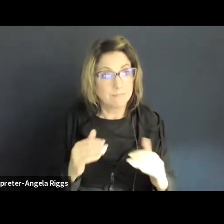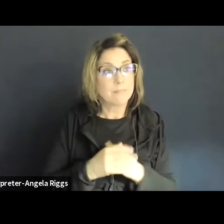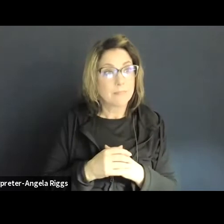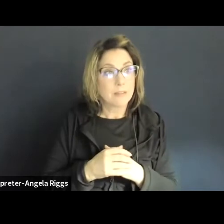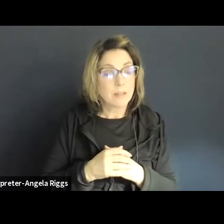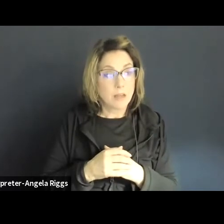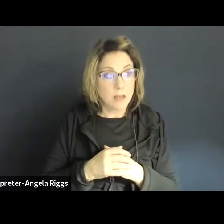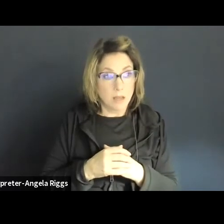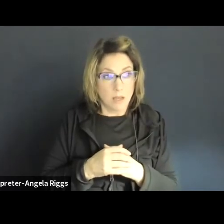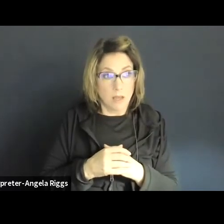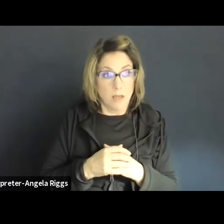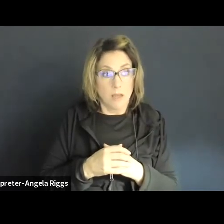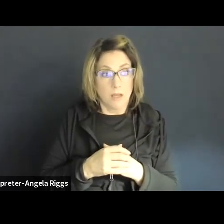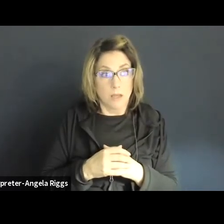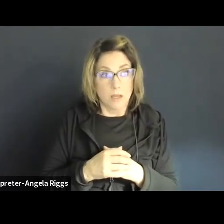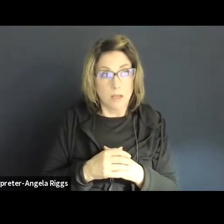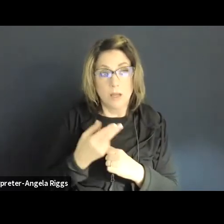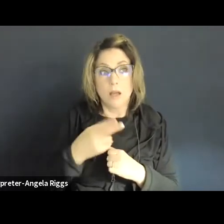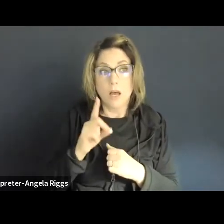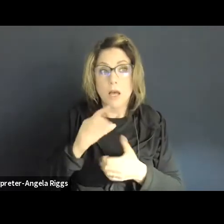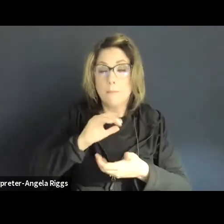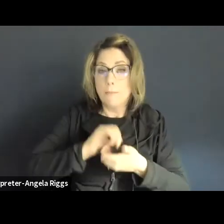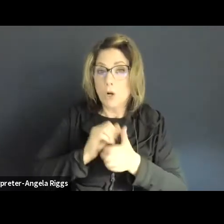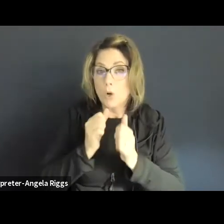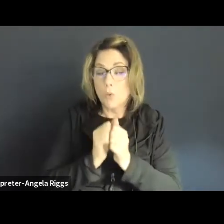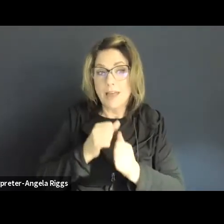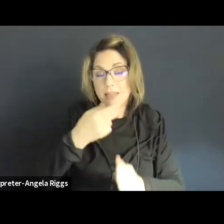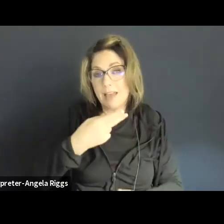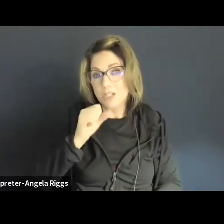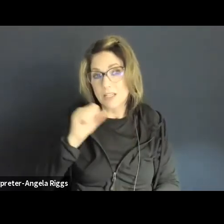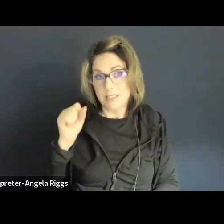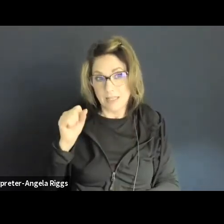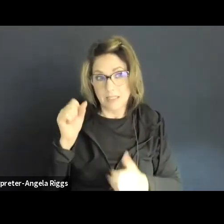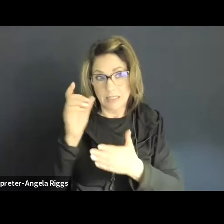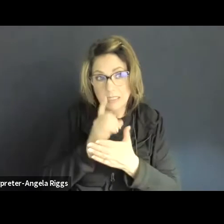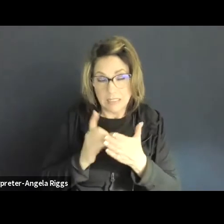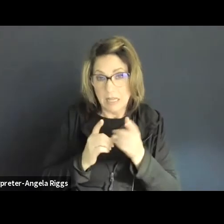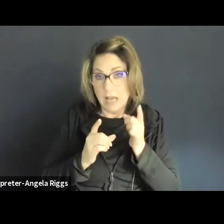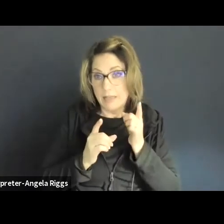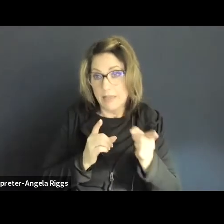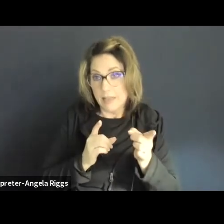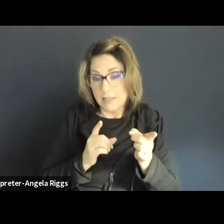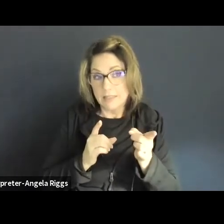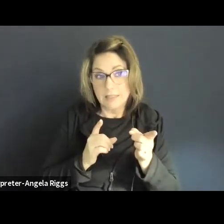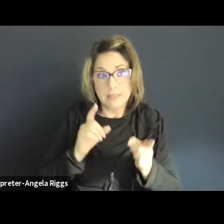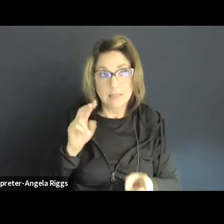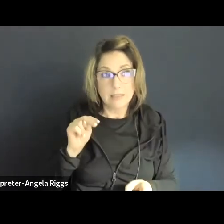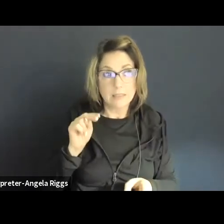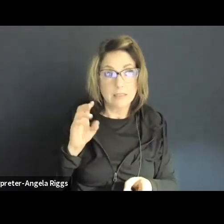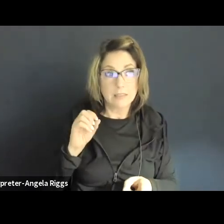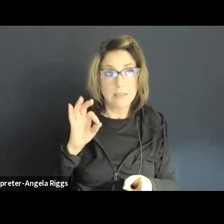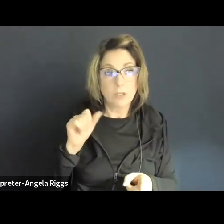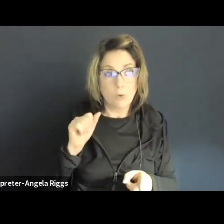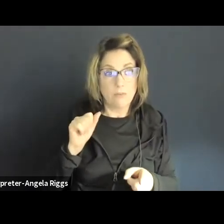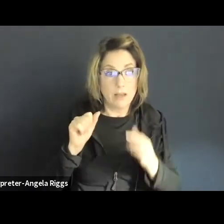HUD, again, partnered with HHS to design this NOFA with representatives from